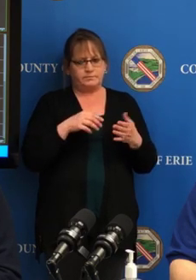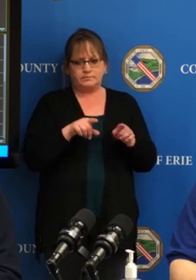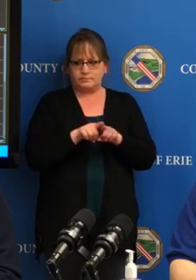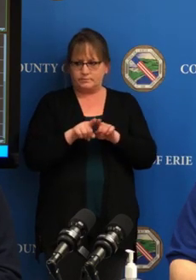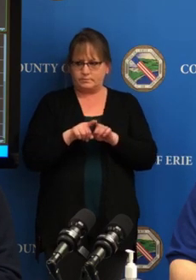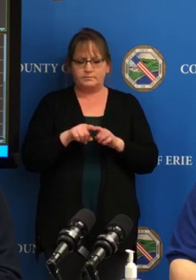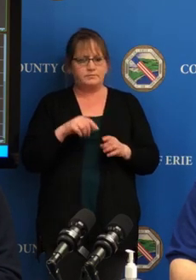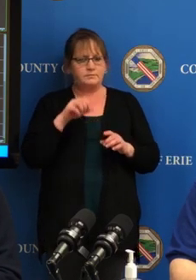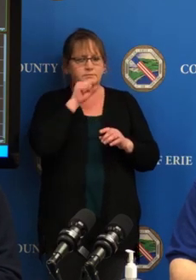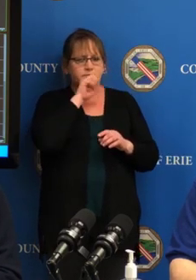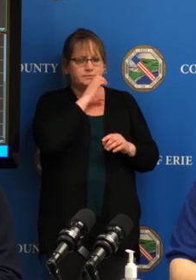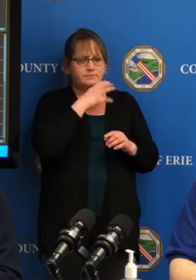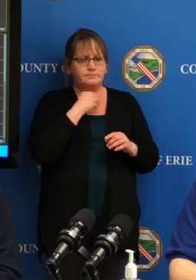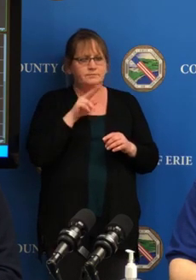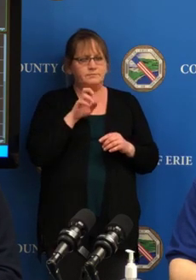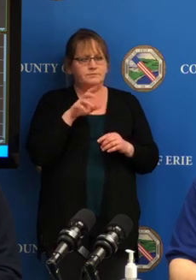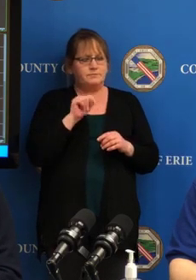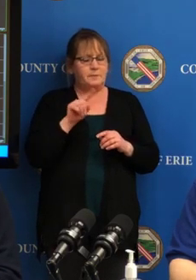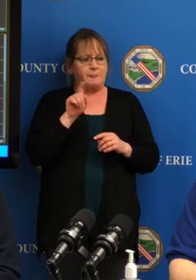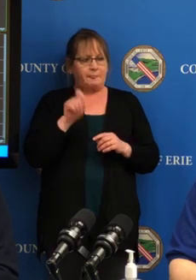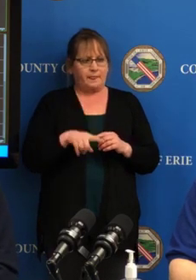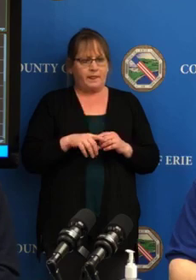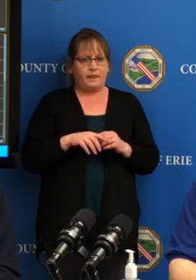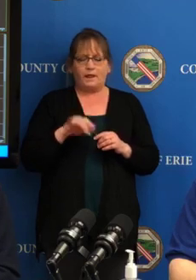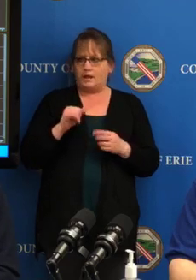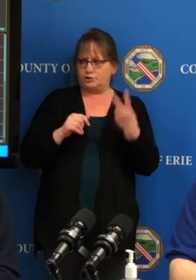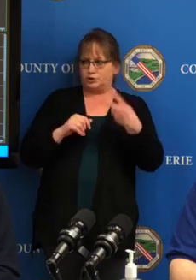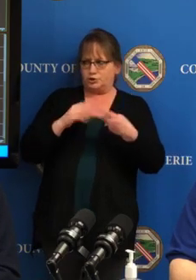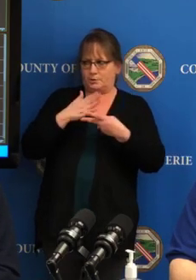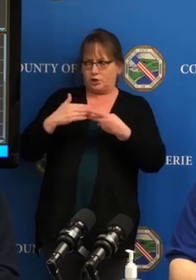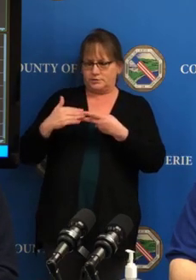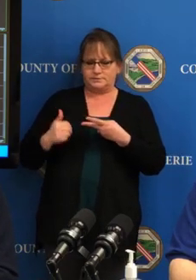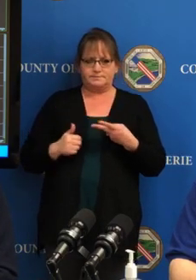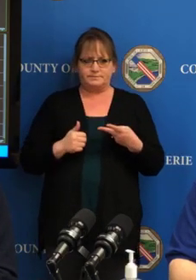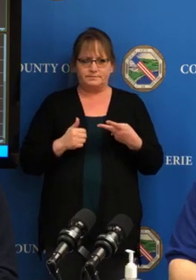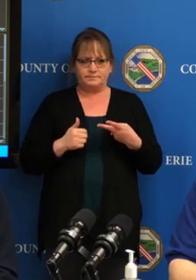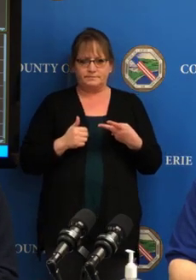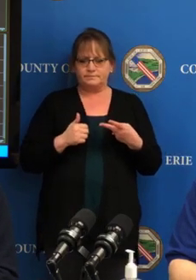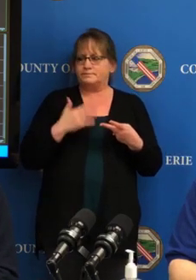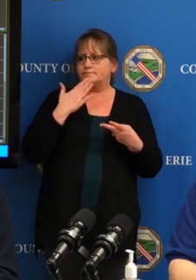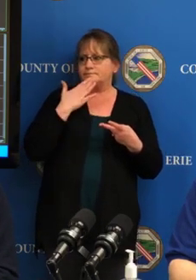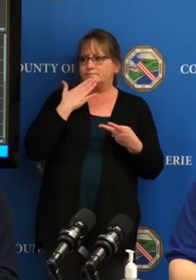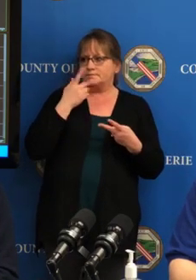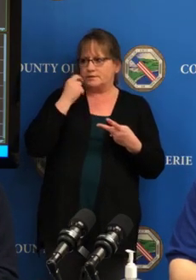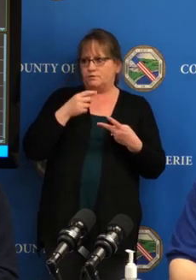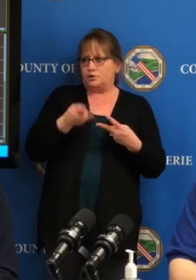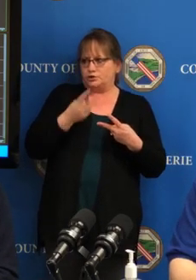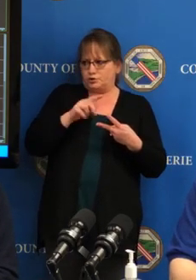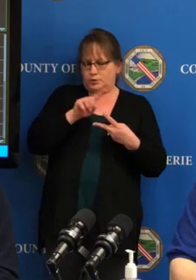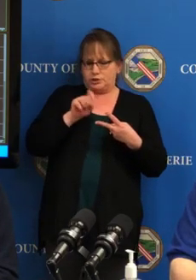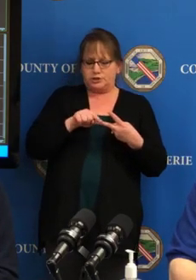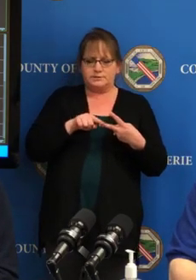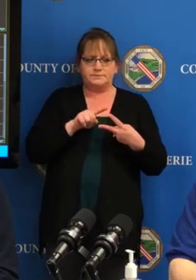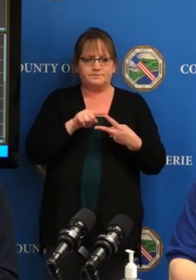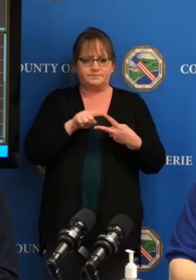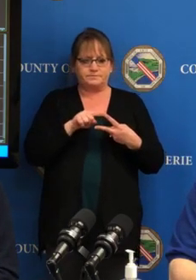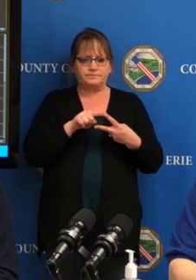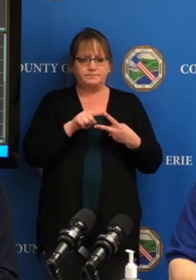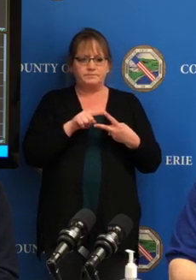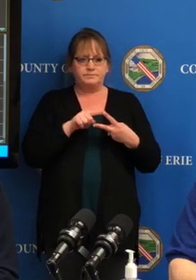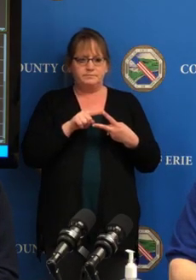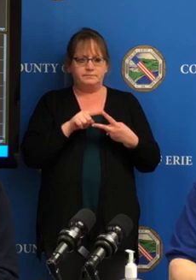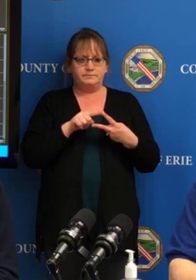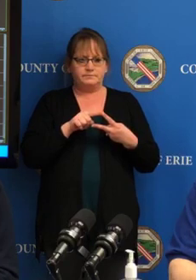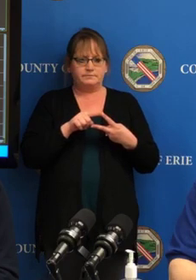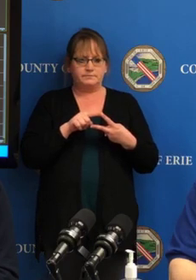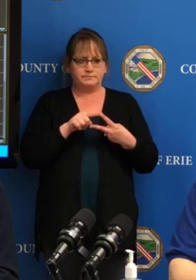Senior and veteran questions. Okay, first off, that's a two-part question, and I want to say thank you for those two questions. The first one was